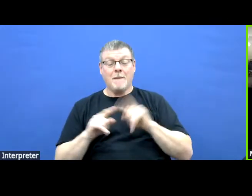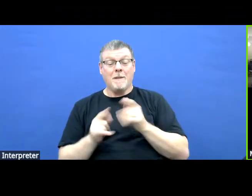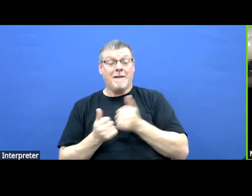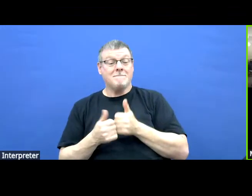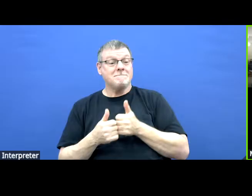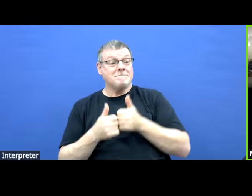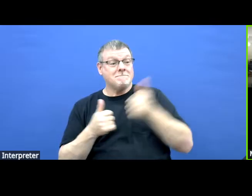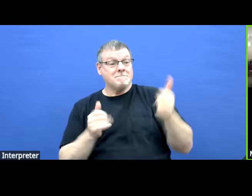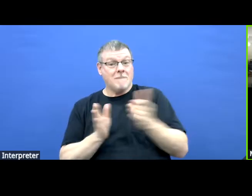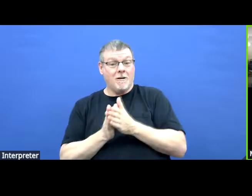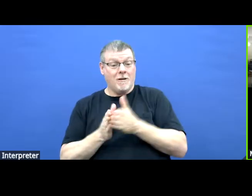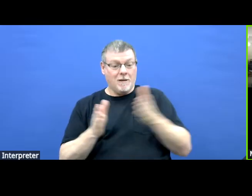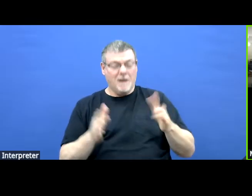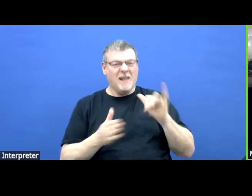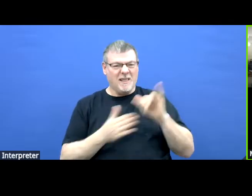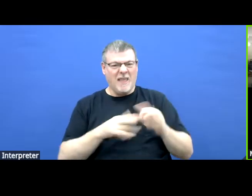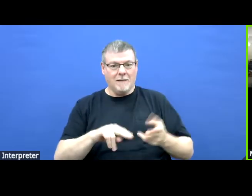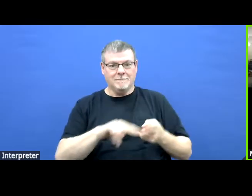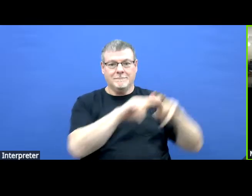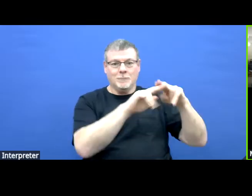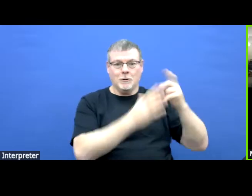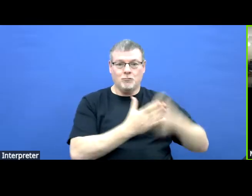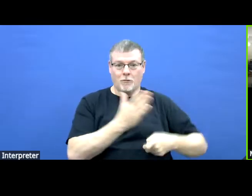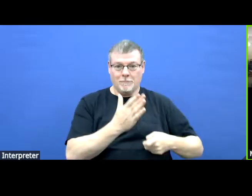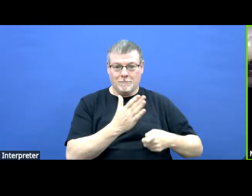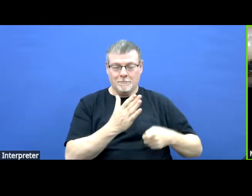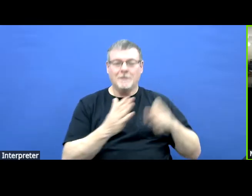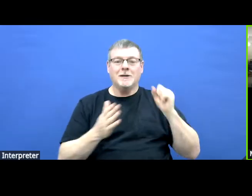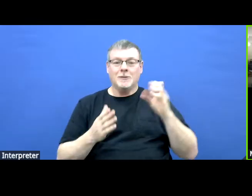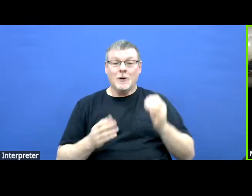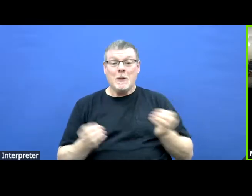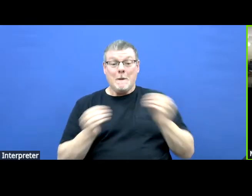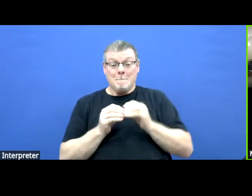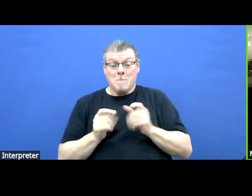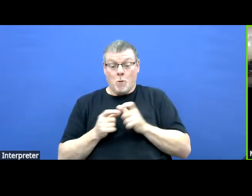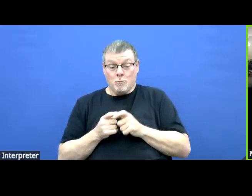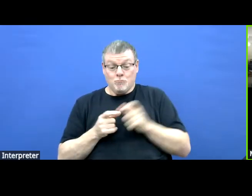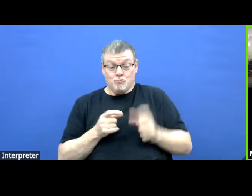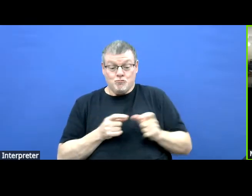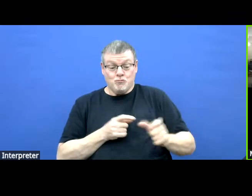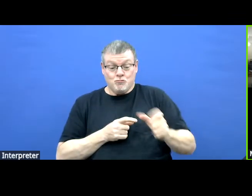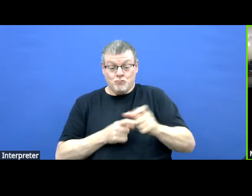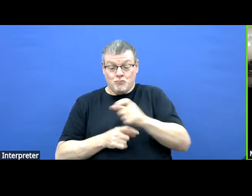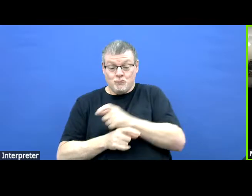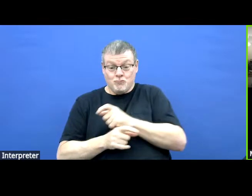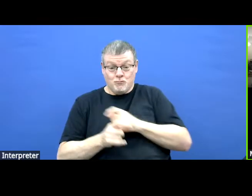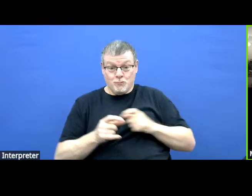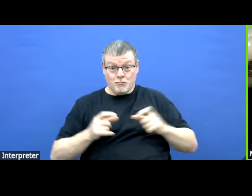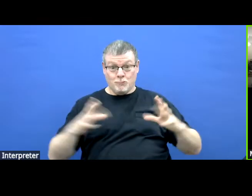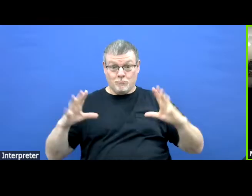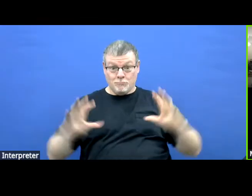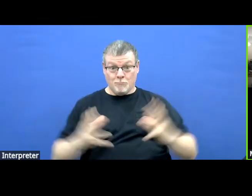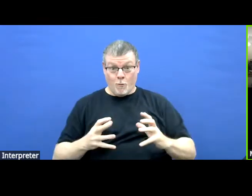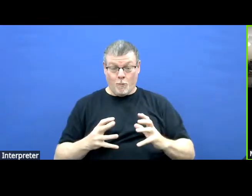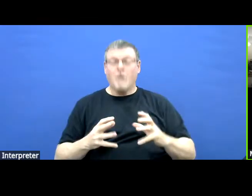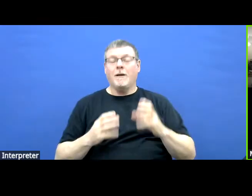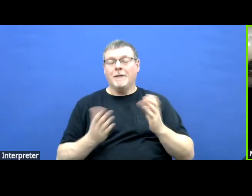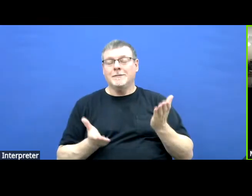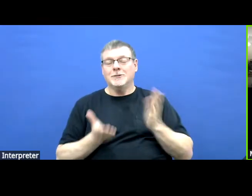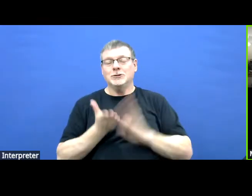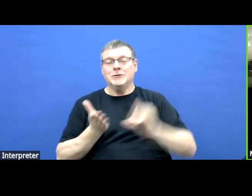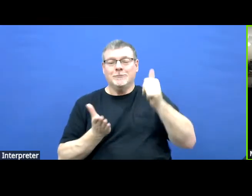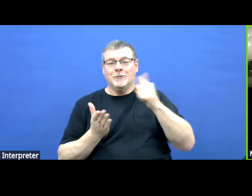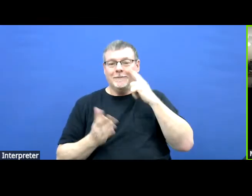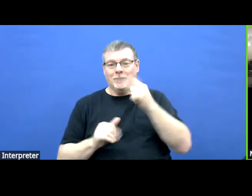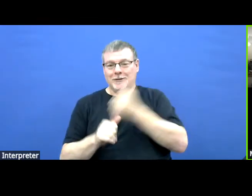what drives that cost. So the more homes I can put per linear mile of road, the less costly it is for